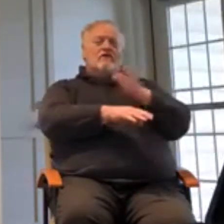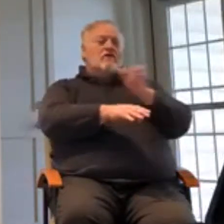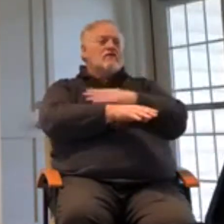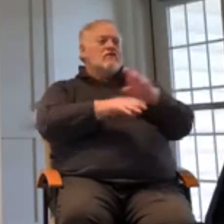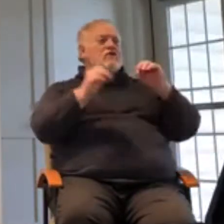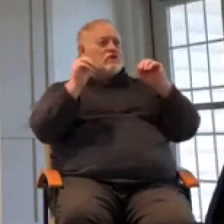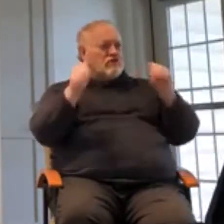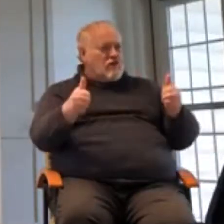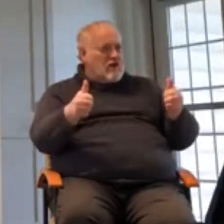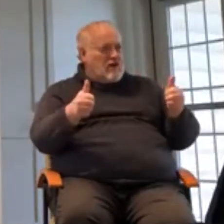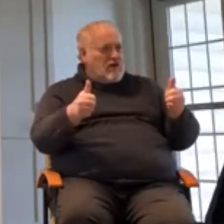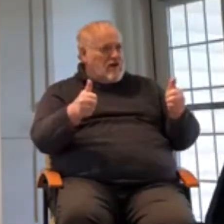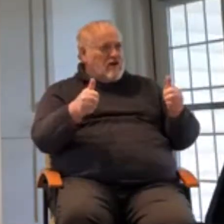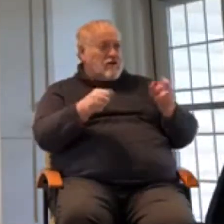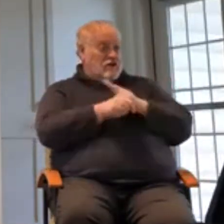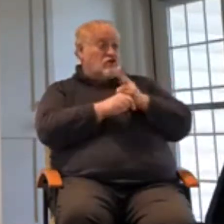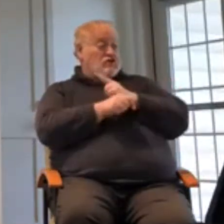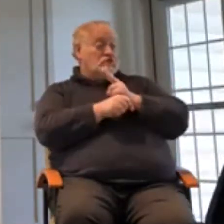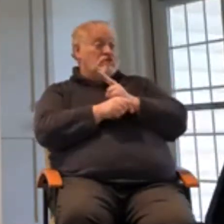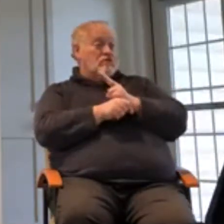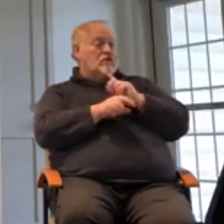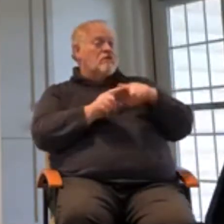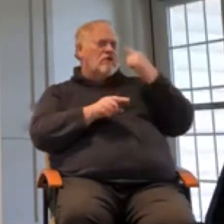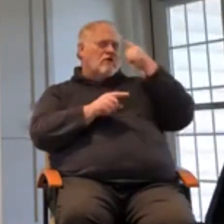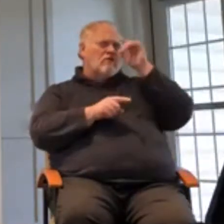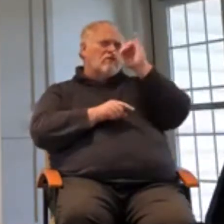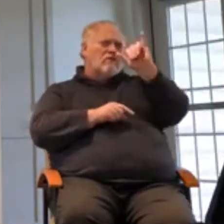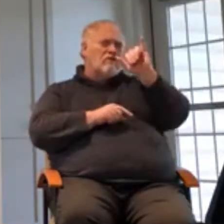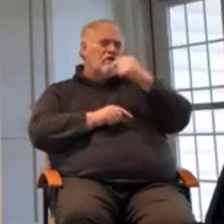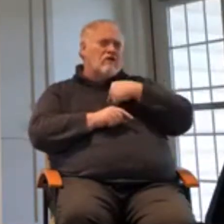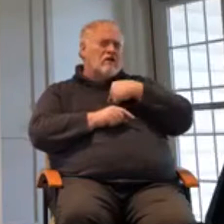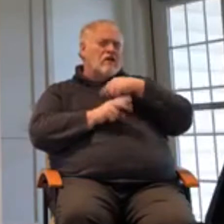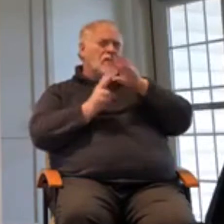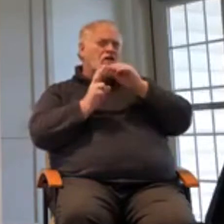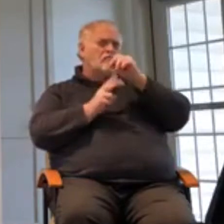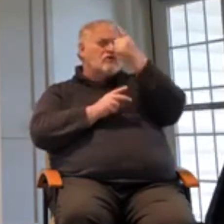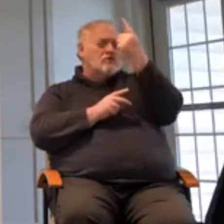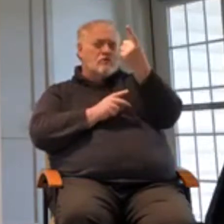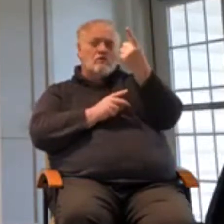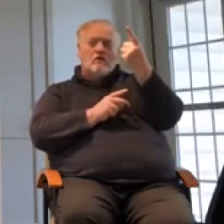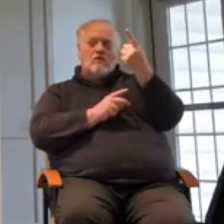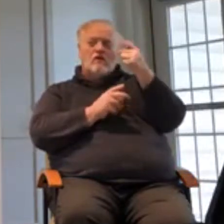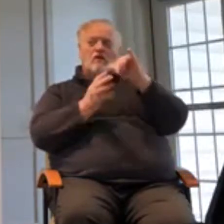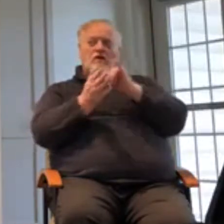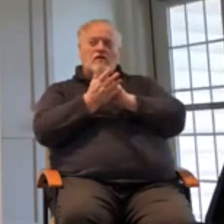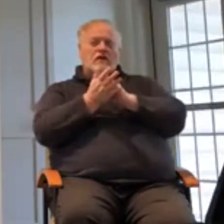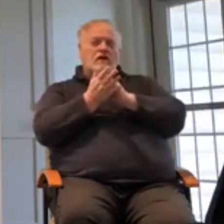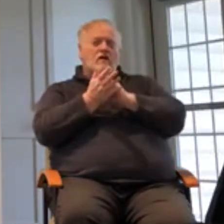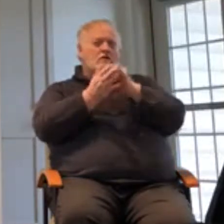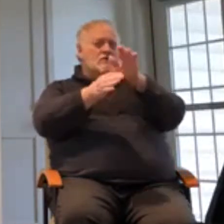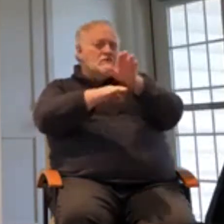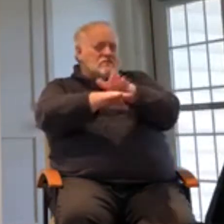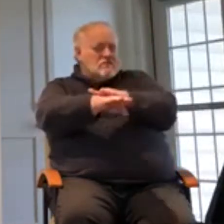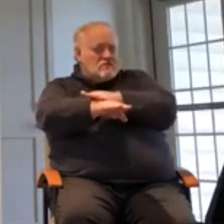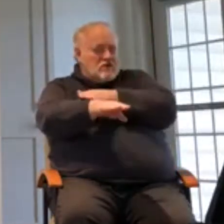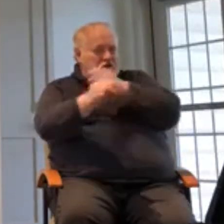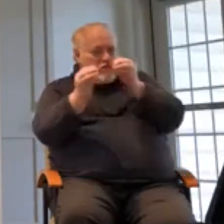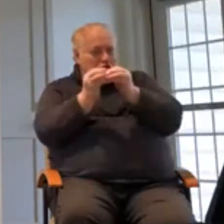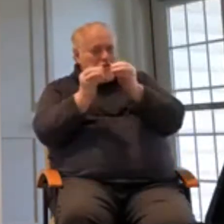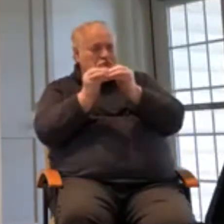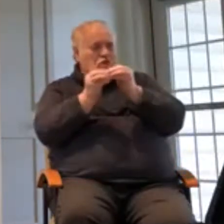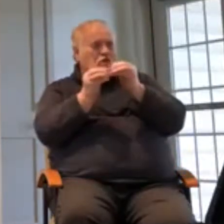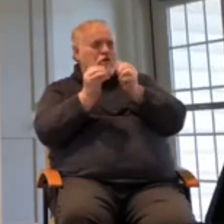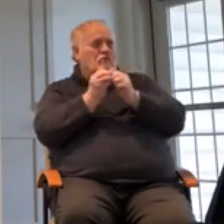one faster. But you know, I was thinking about that, and I'm glad I chose one this morning that was just a little slower, just a little